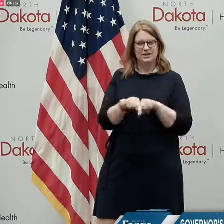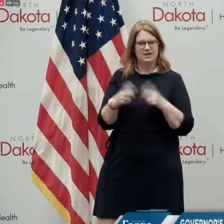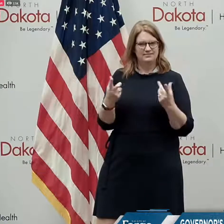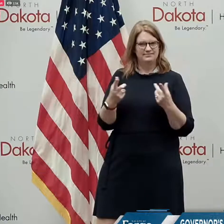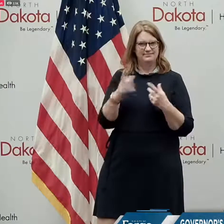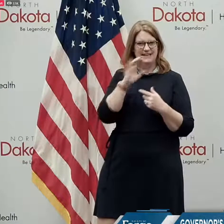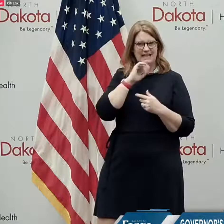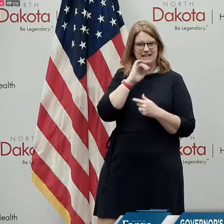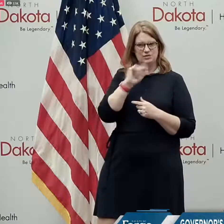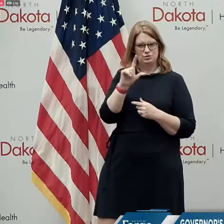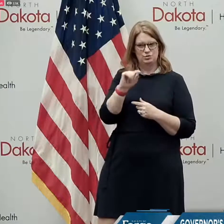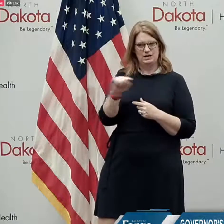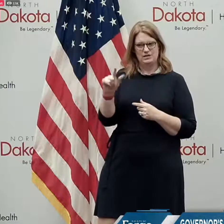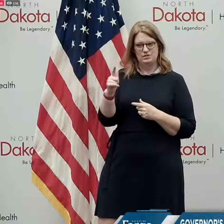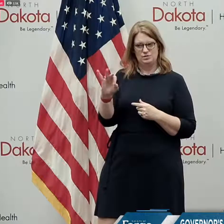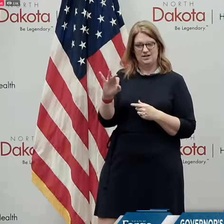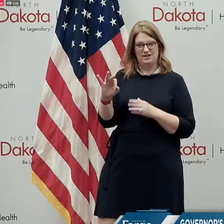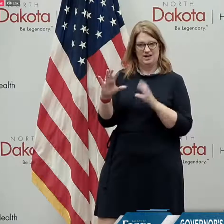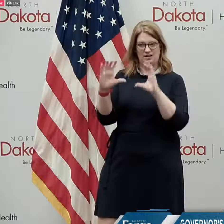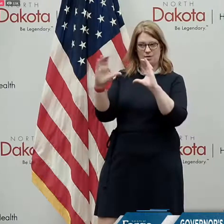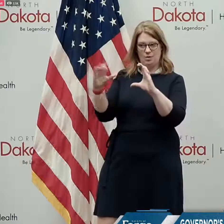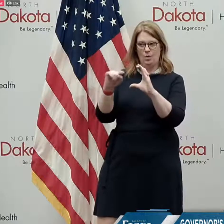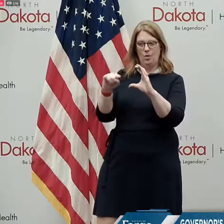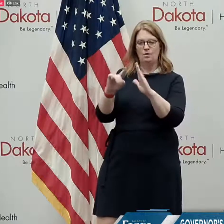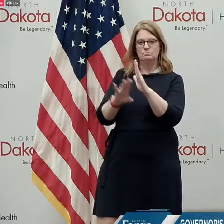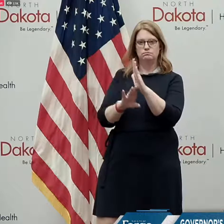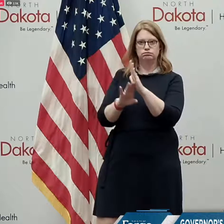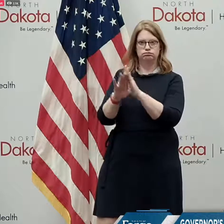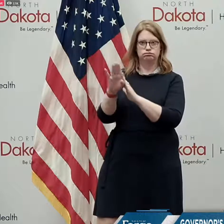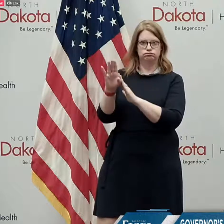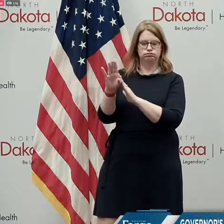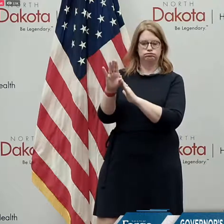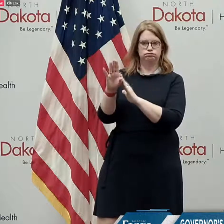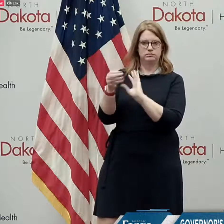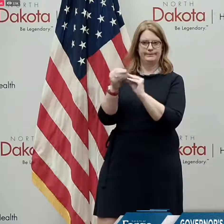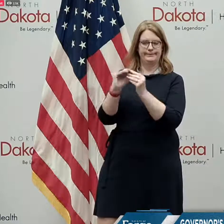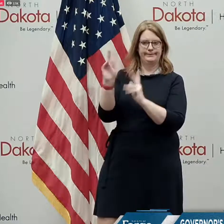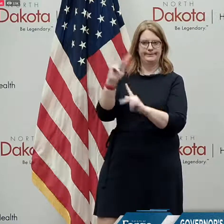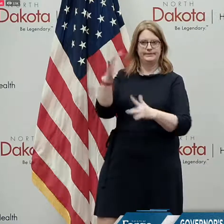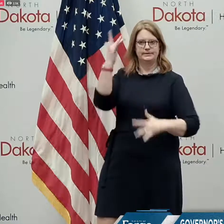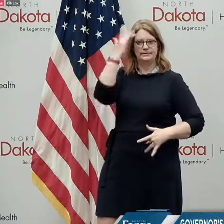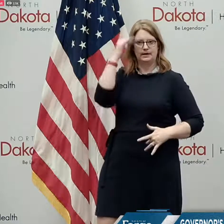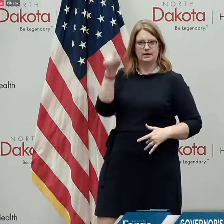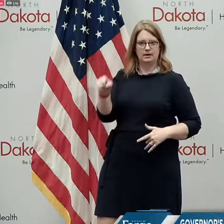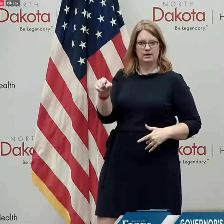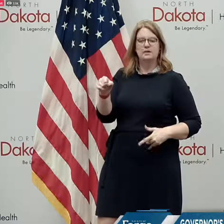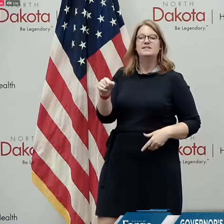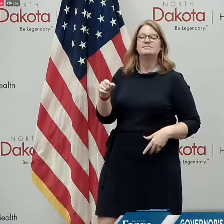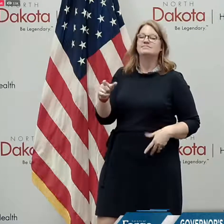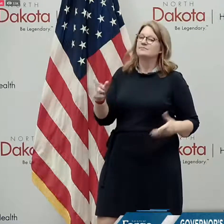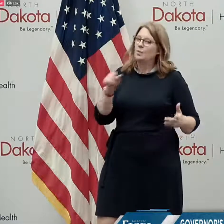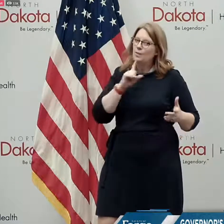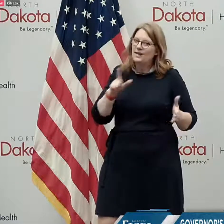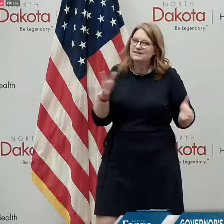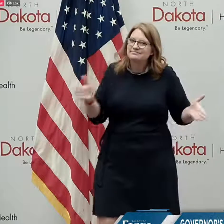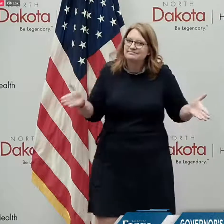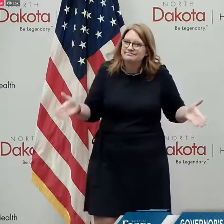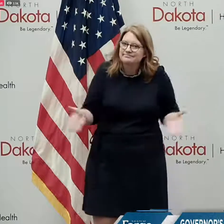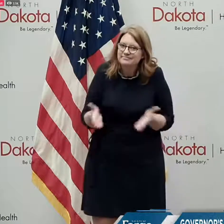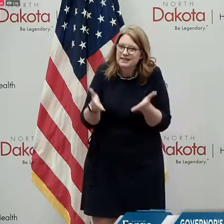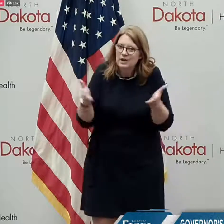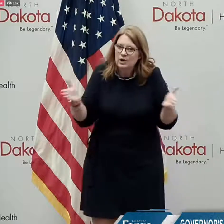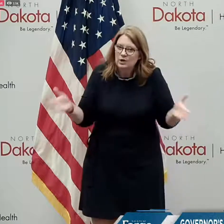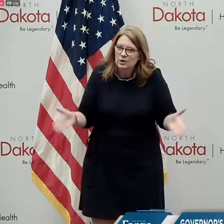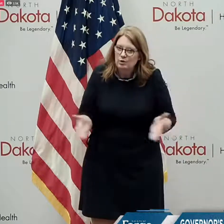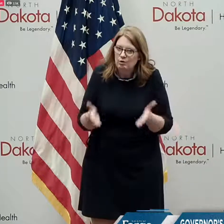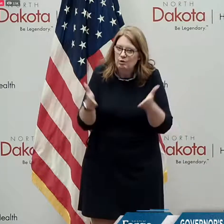29 demographic, but it's one of the areas where we're seeing growth in number of positive cases. And so again, we encourage North Dakotans of all ages,